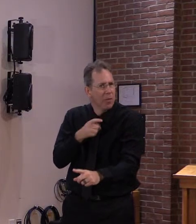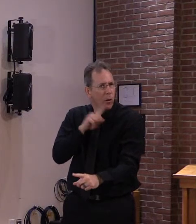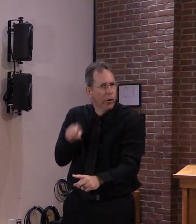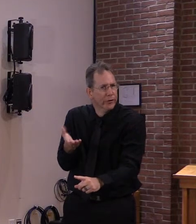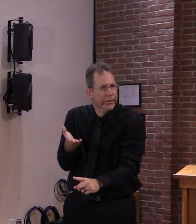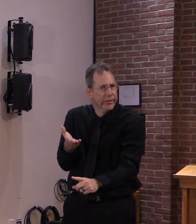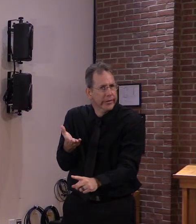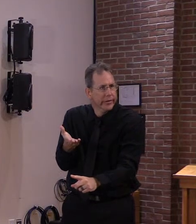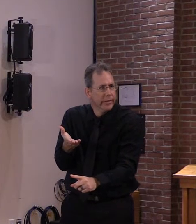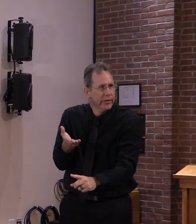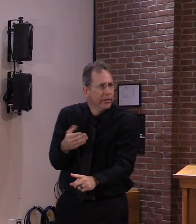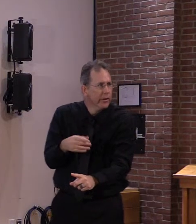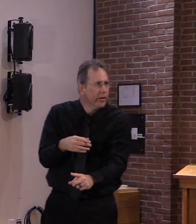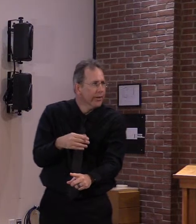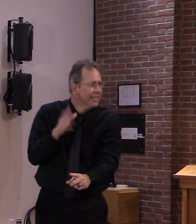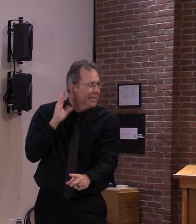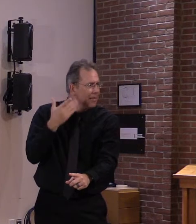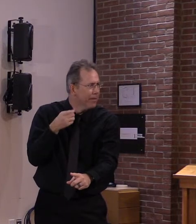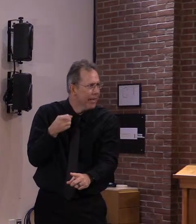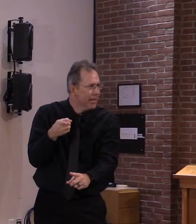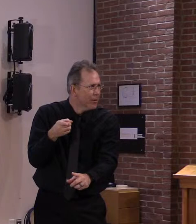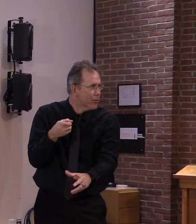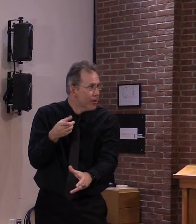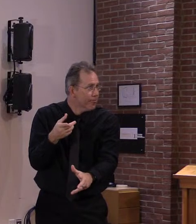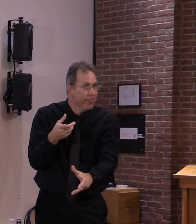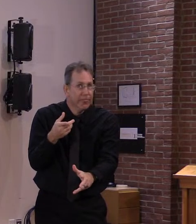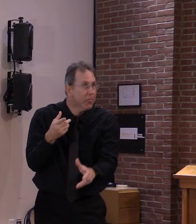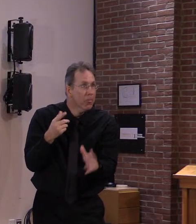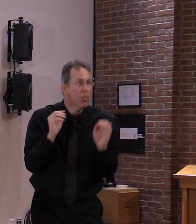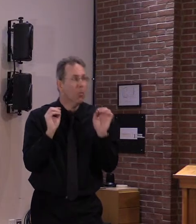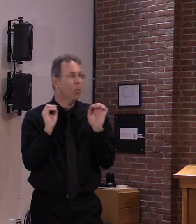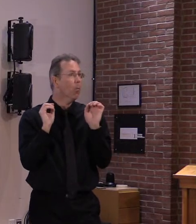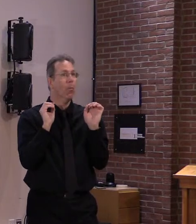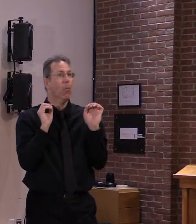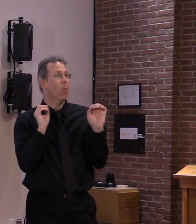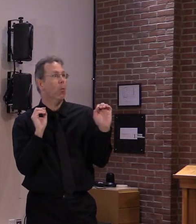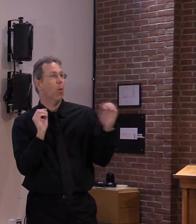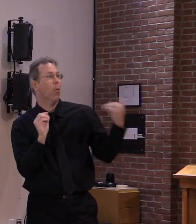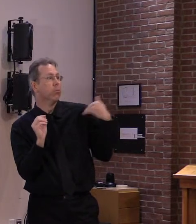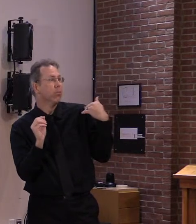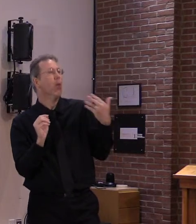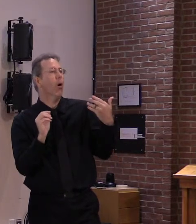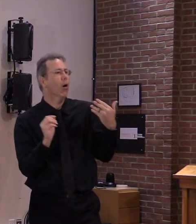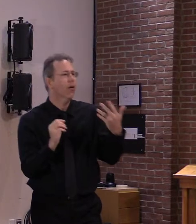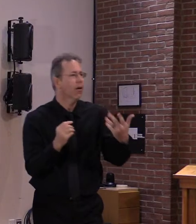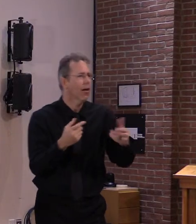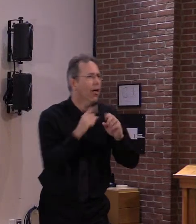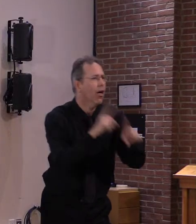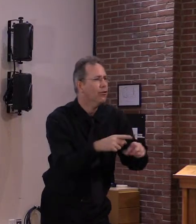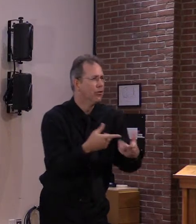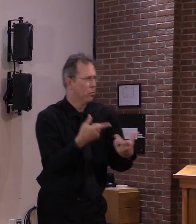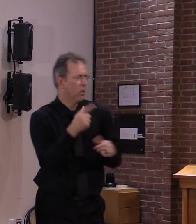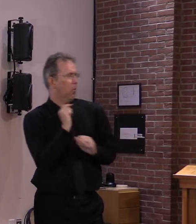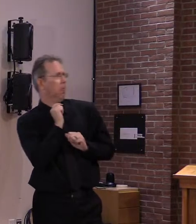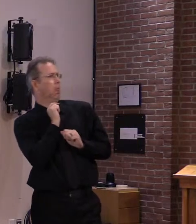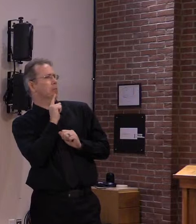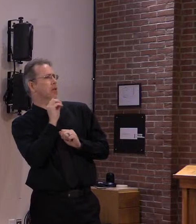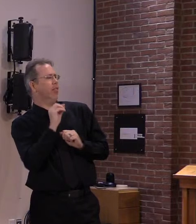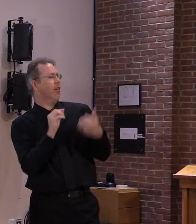of Vermont plan to ensure children do in fact get the same level of education as required by the Supreme Court?